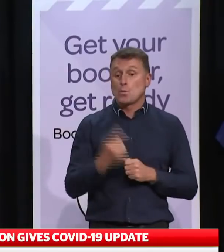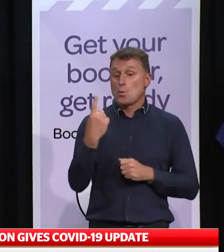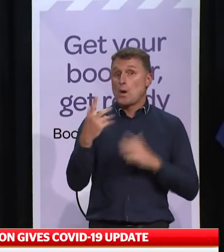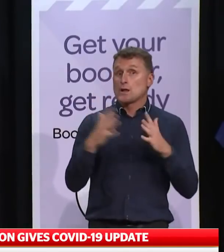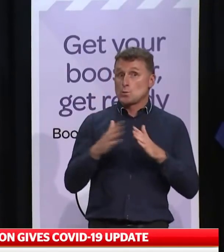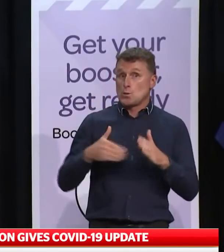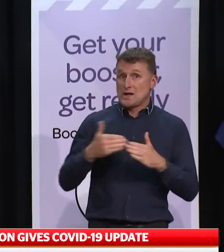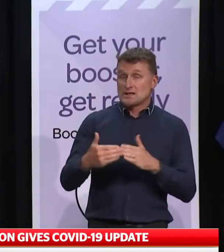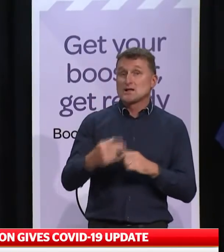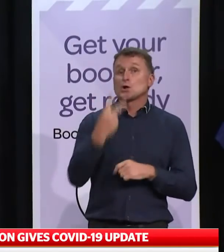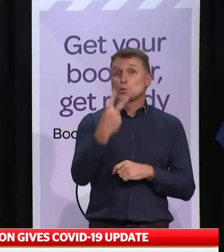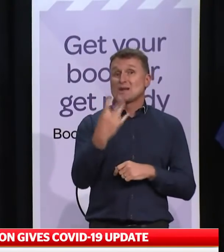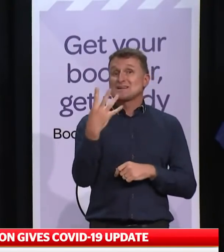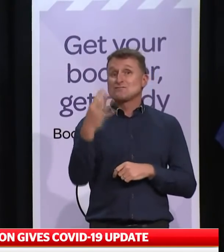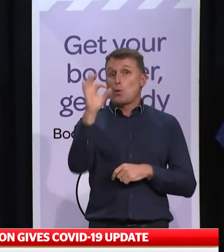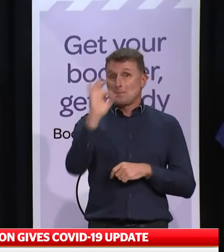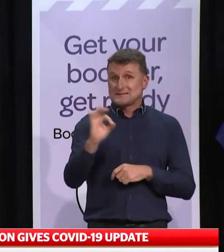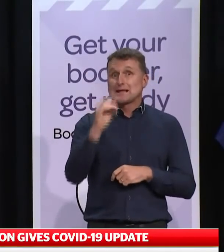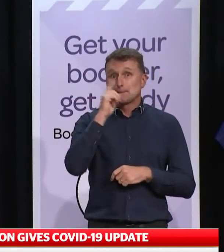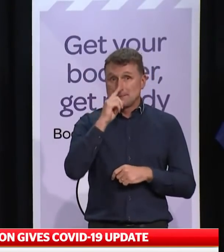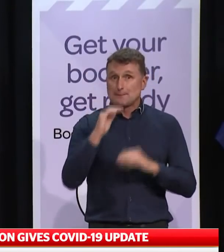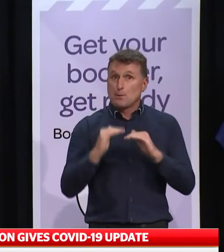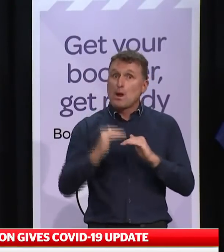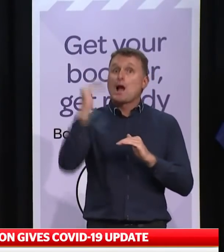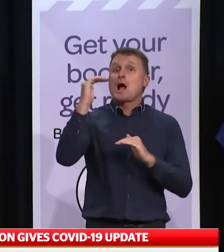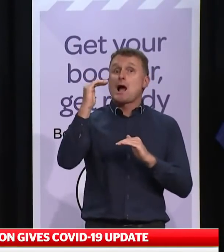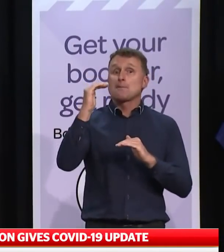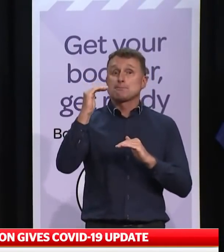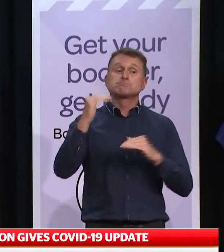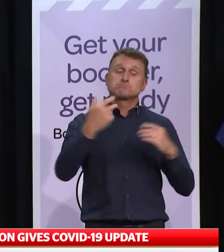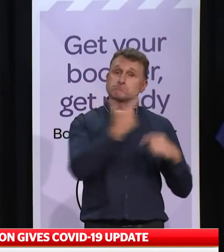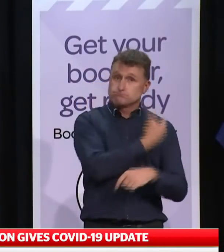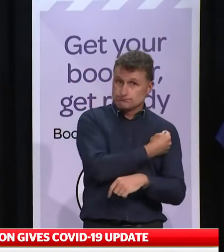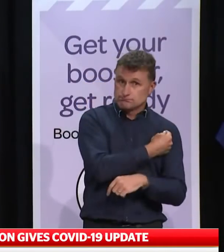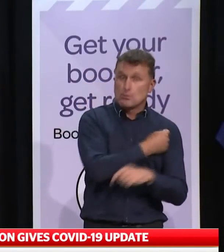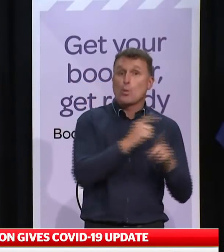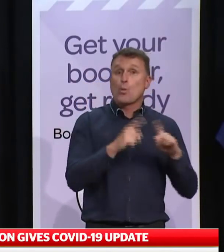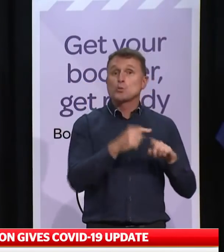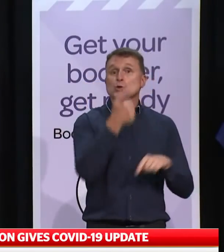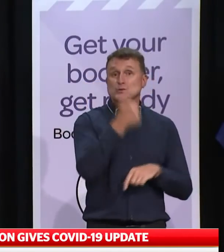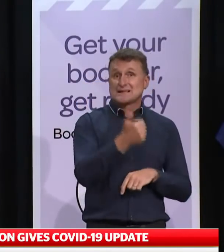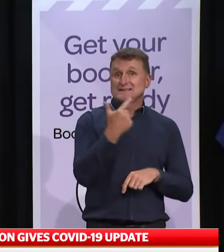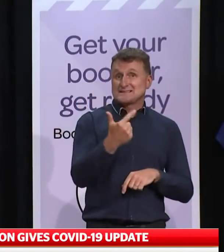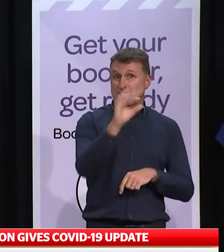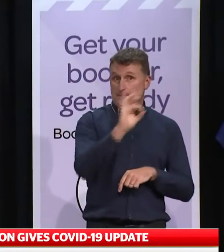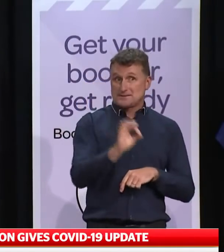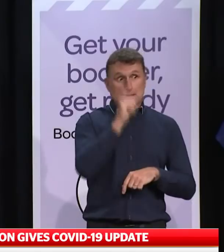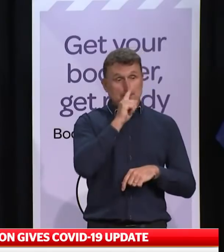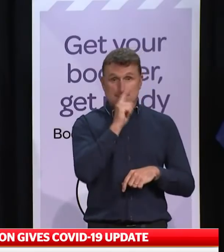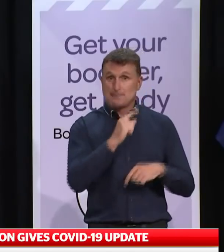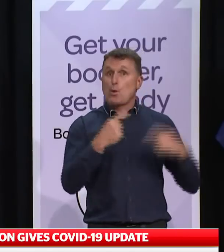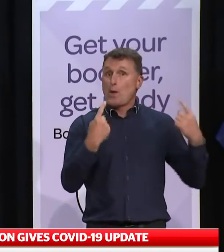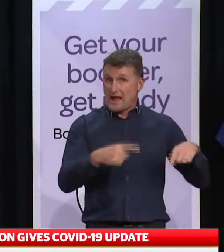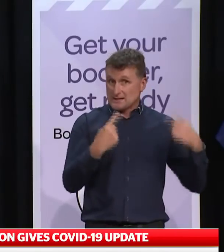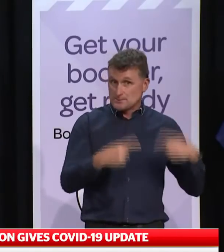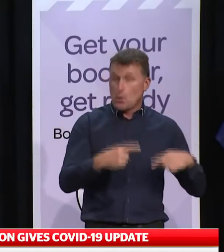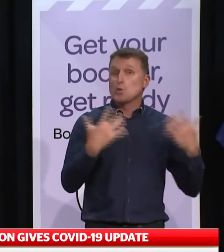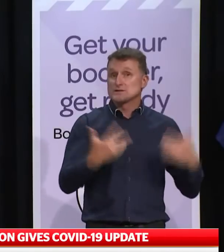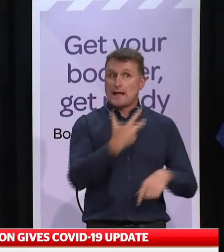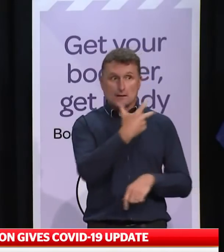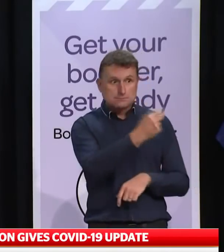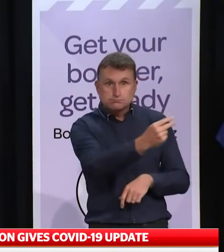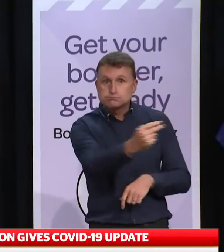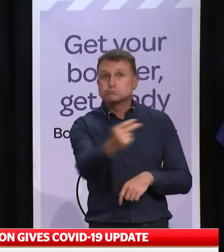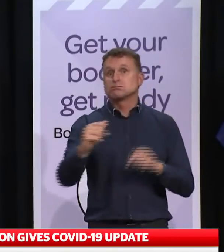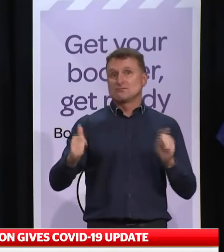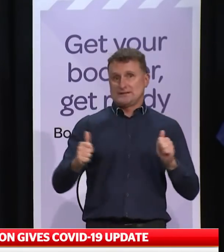in people getting boosted. 67% of those who are eligible are now boosted. As we move forward, we must be prepared for